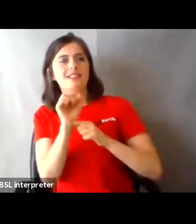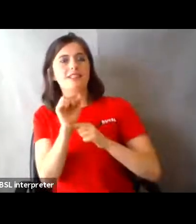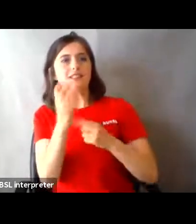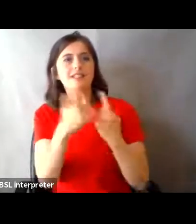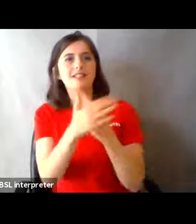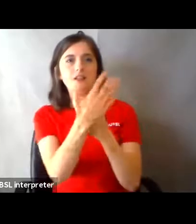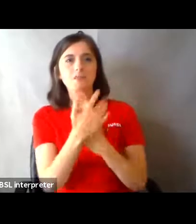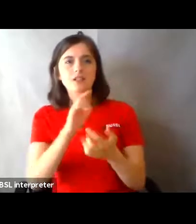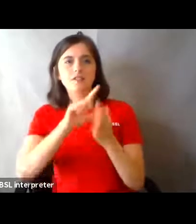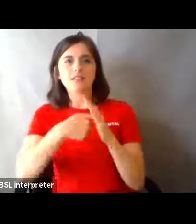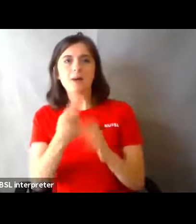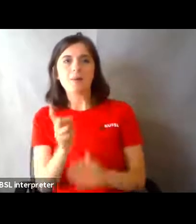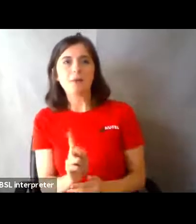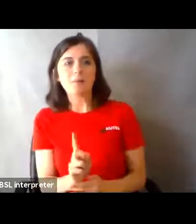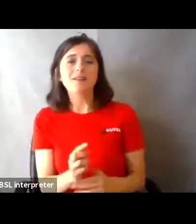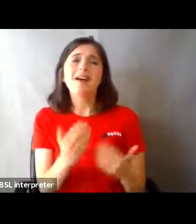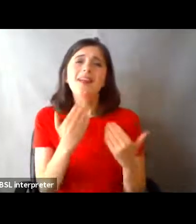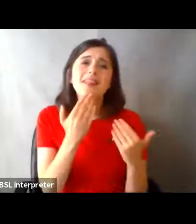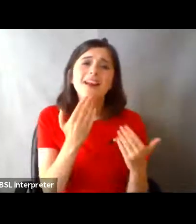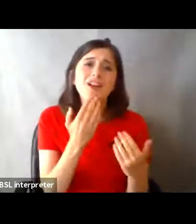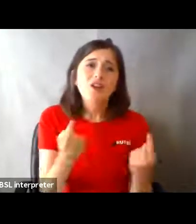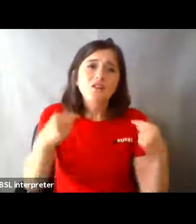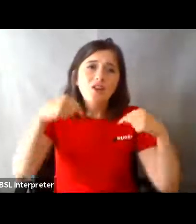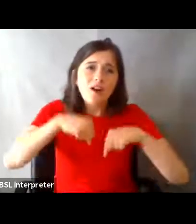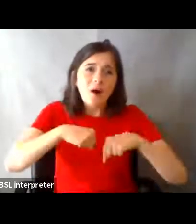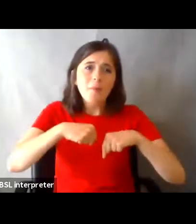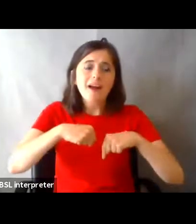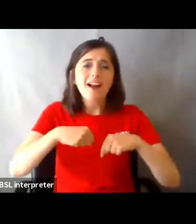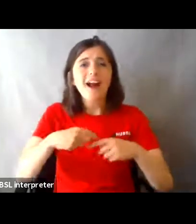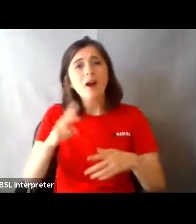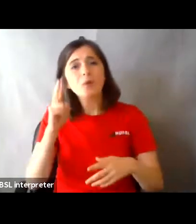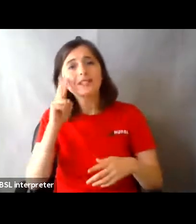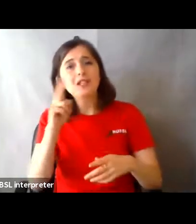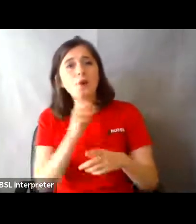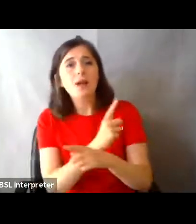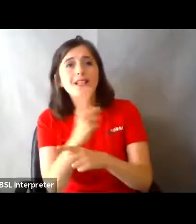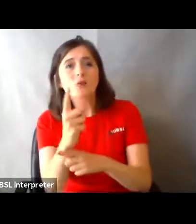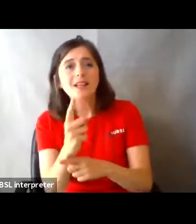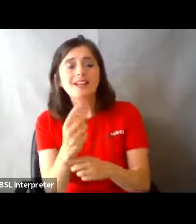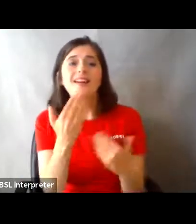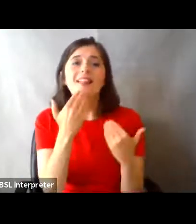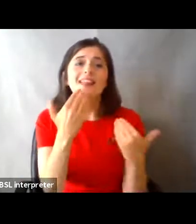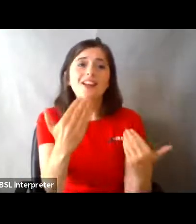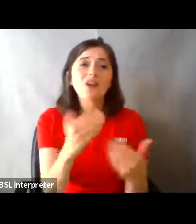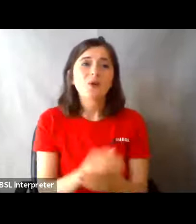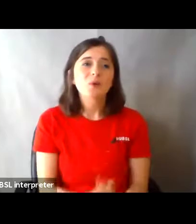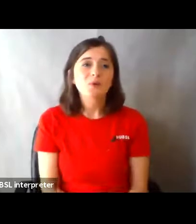thank you all again for coming, and hopefully we will see you there next week. Good night.